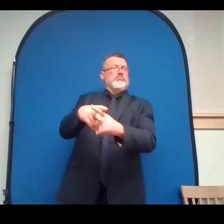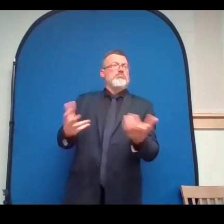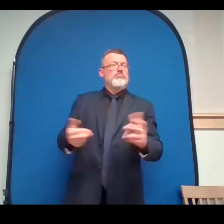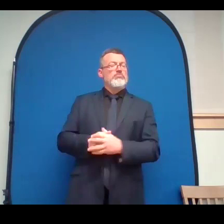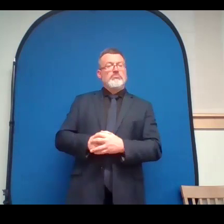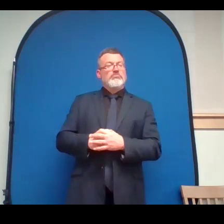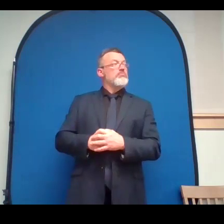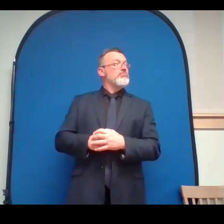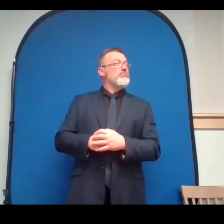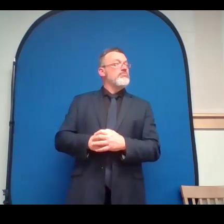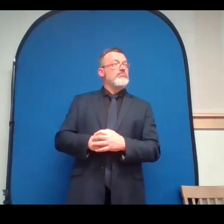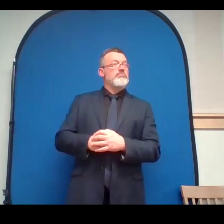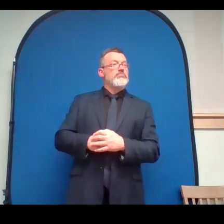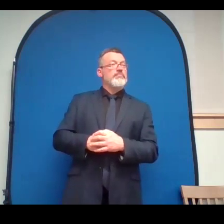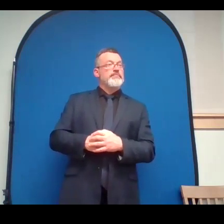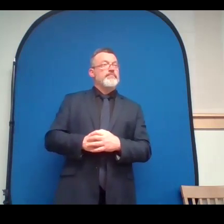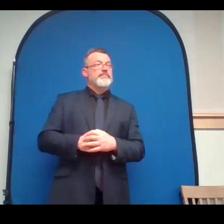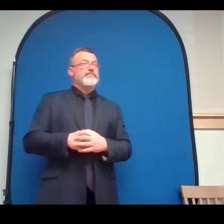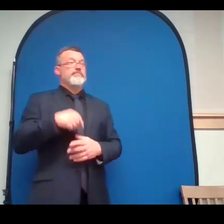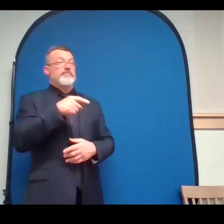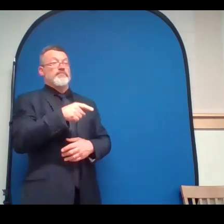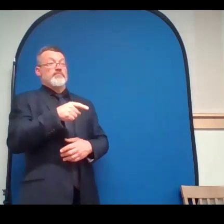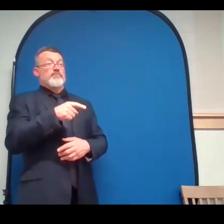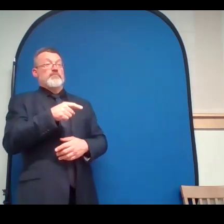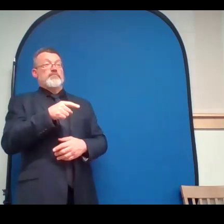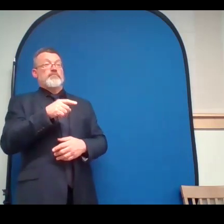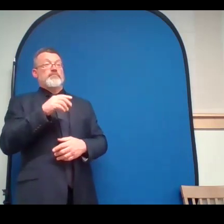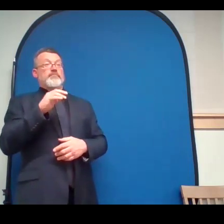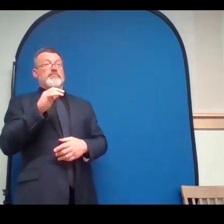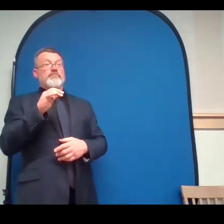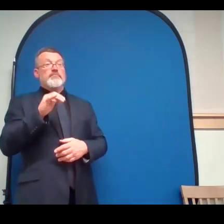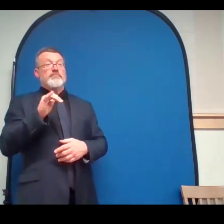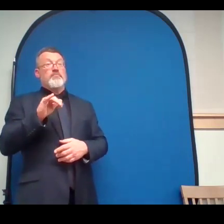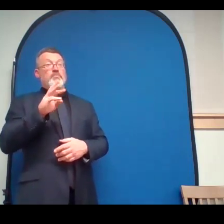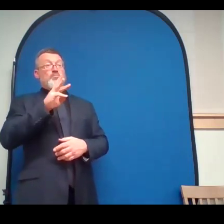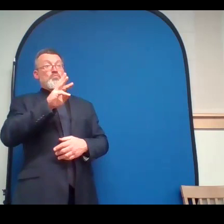start. Would you agree that the well-being check was never completed by Saginaw?